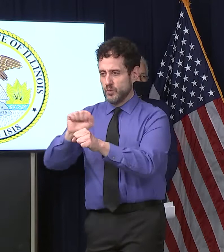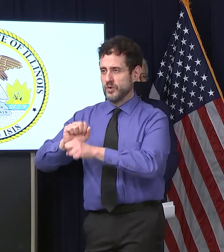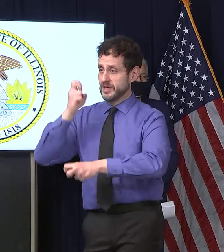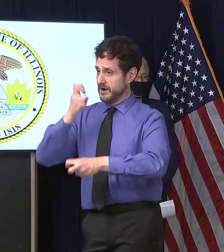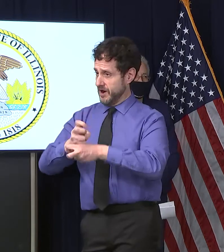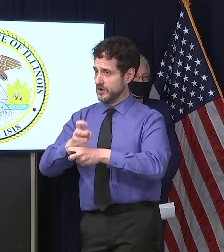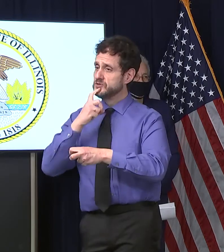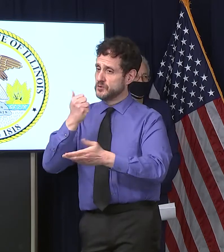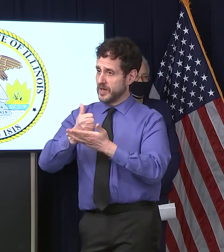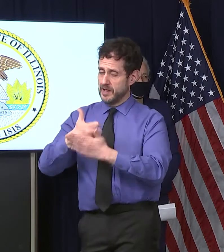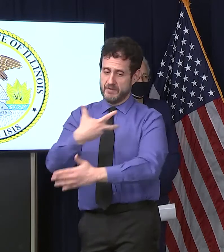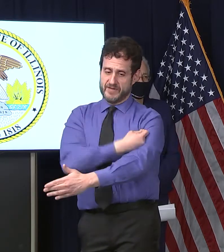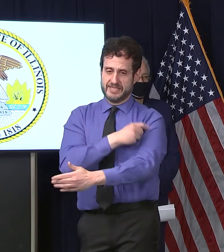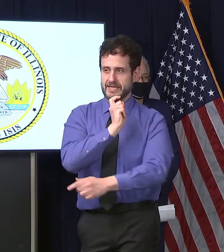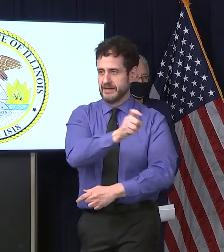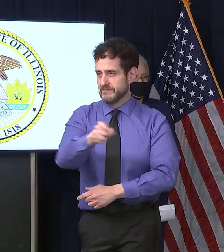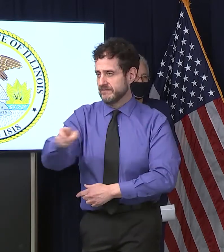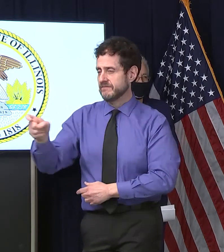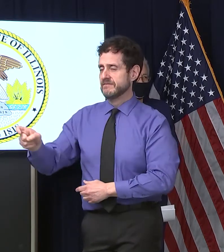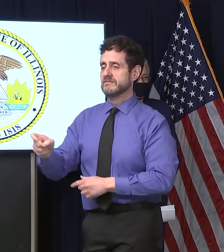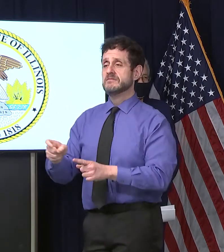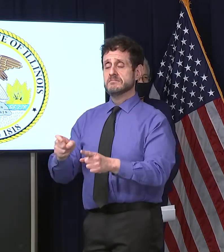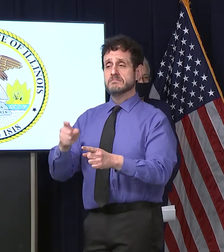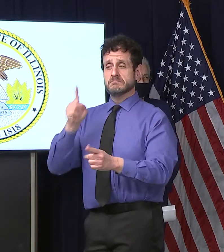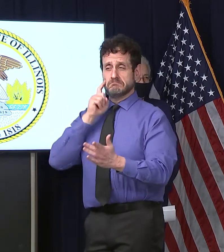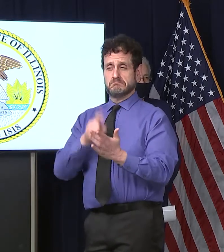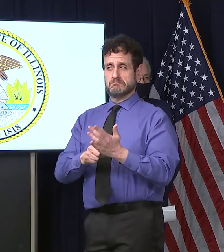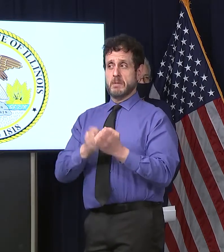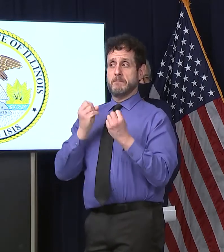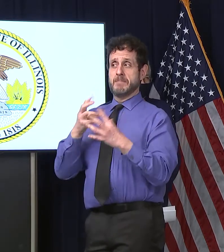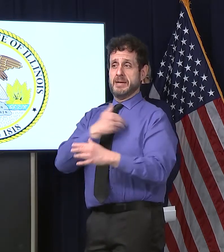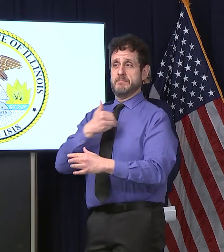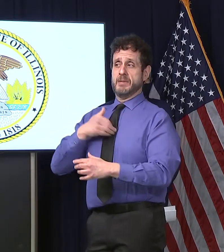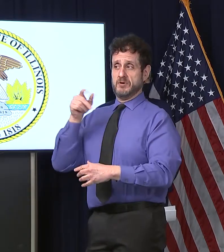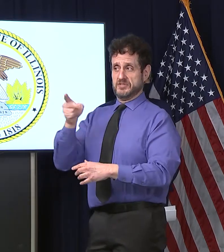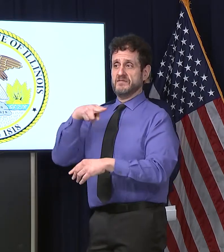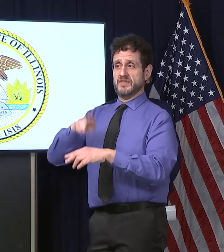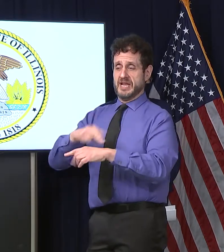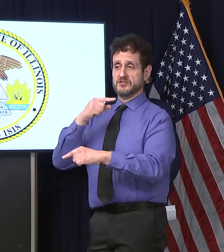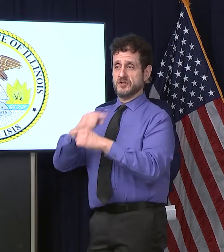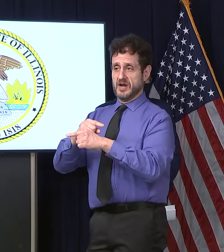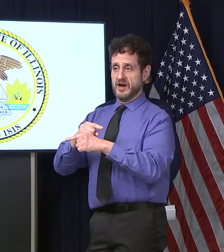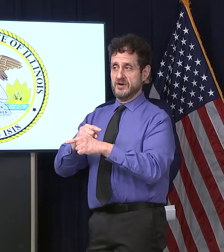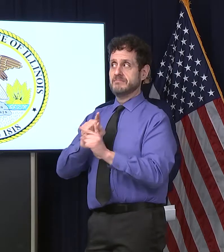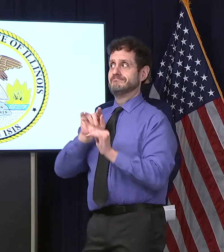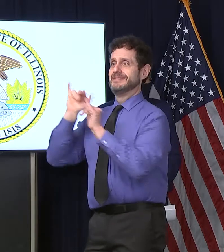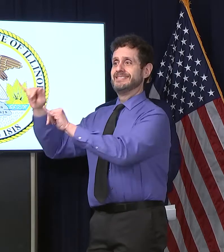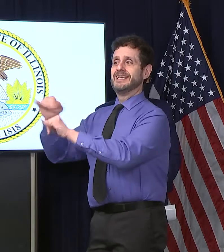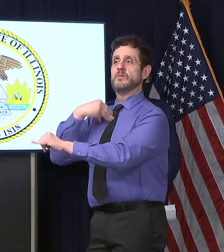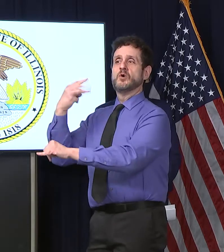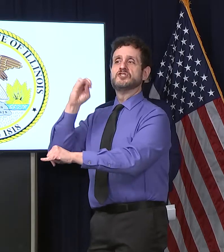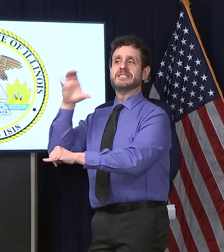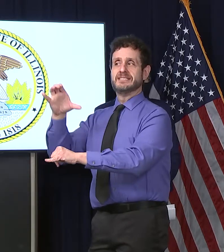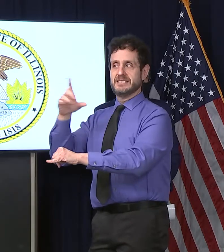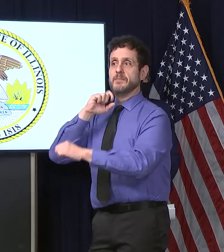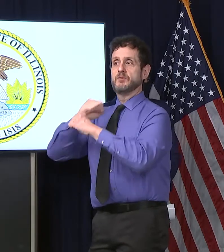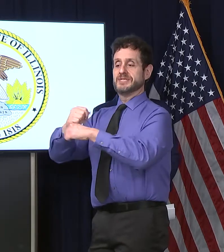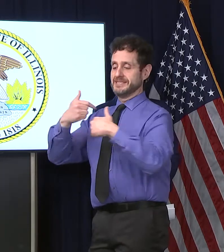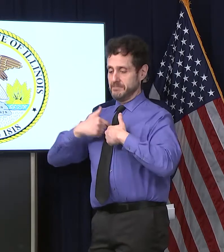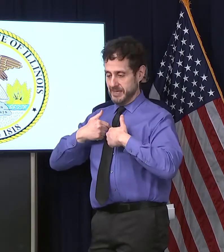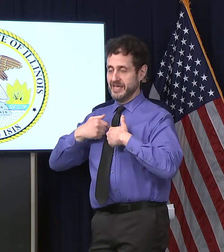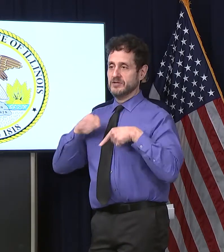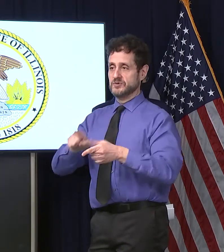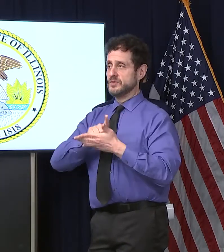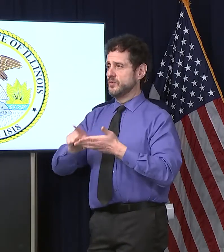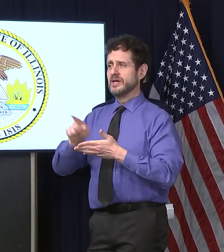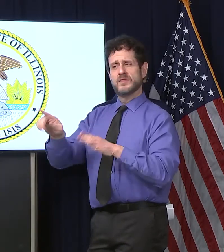And I want to make note that many of your members of the Guard are in Washington protecting me during the week. They are doing great